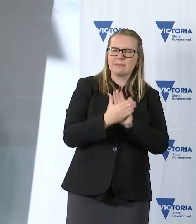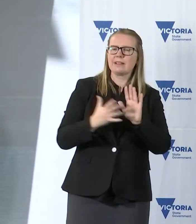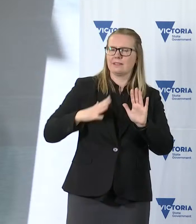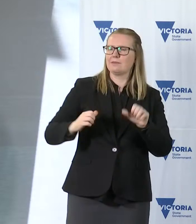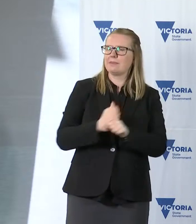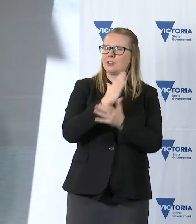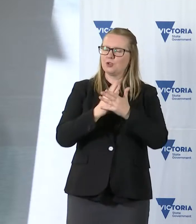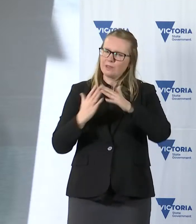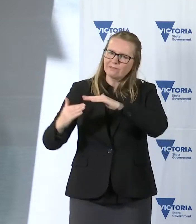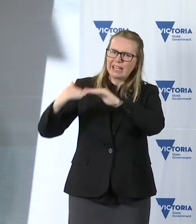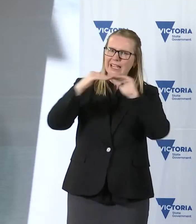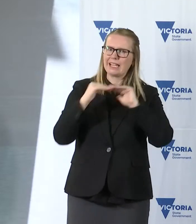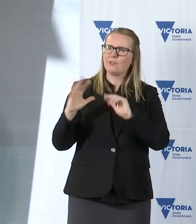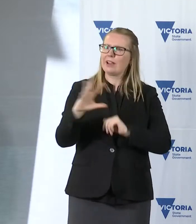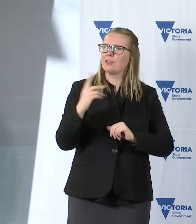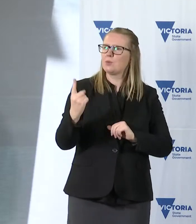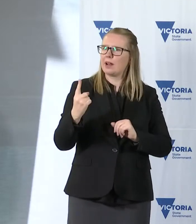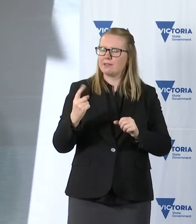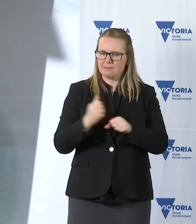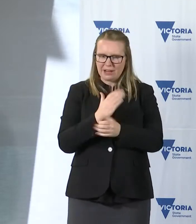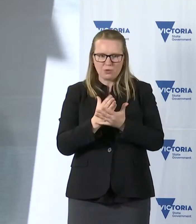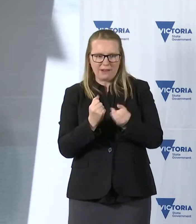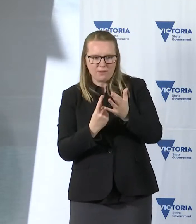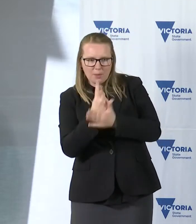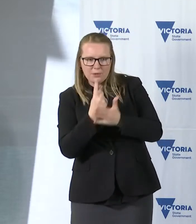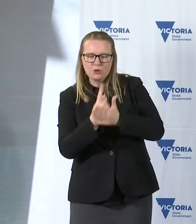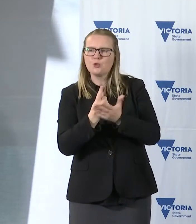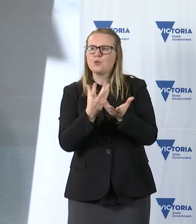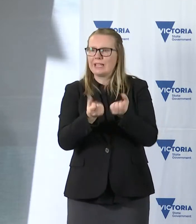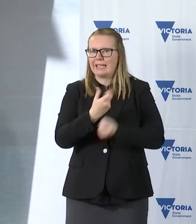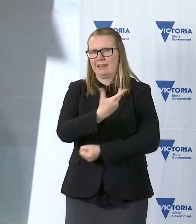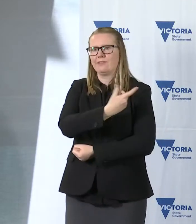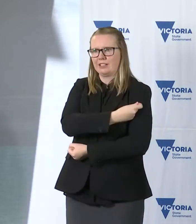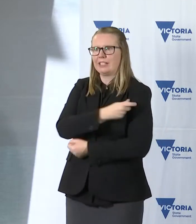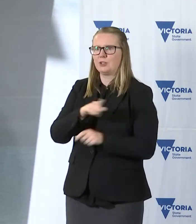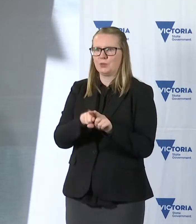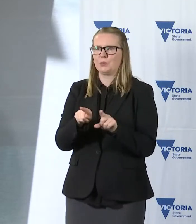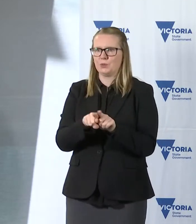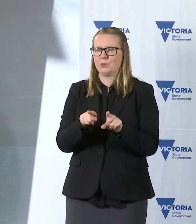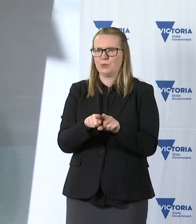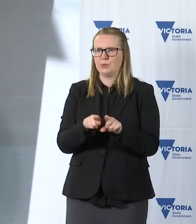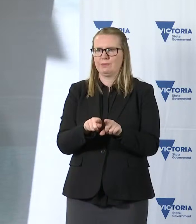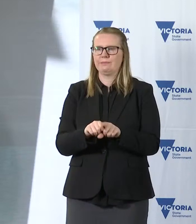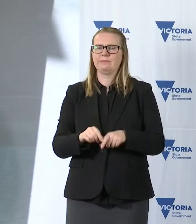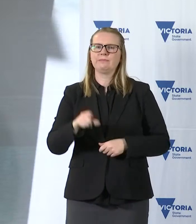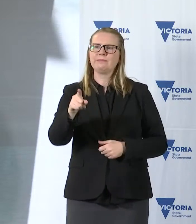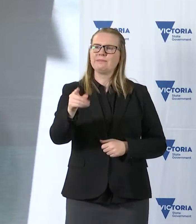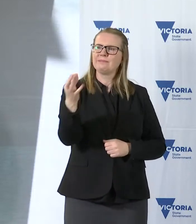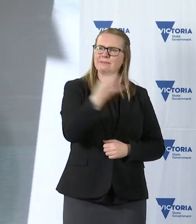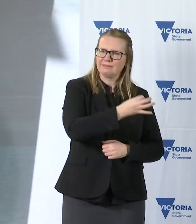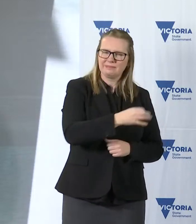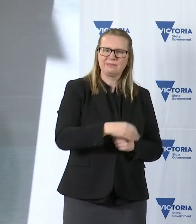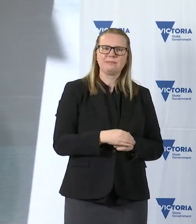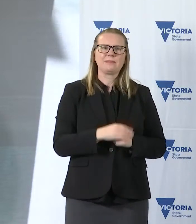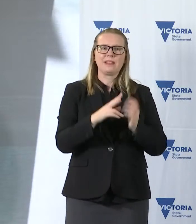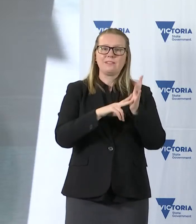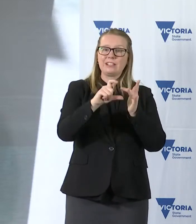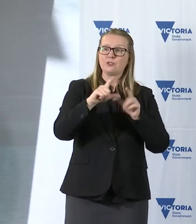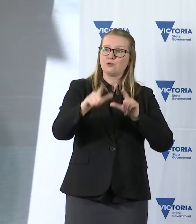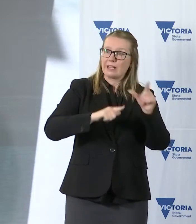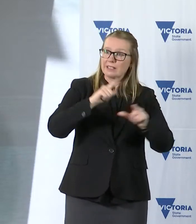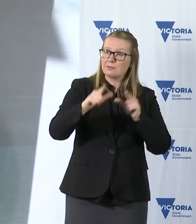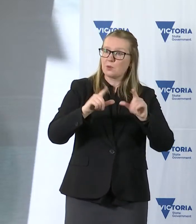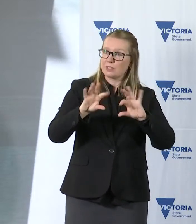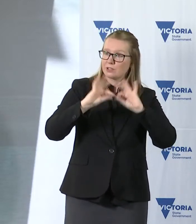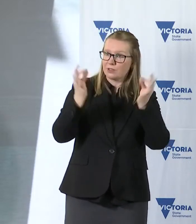or events or have movements. So that's a tricky consideration. The Victorian Transport Association